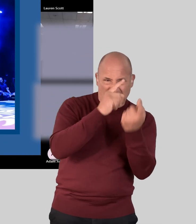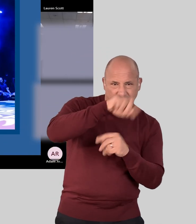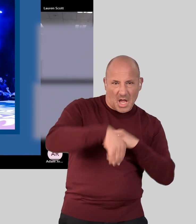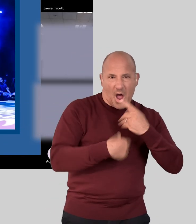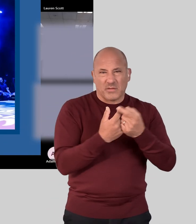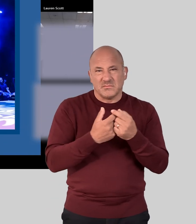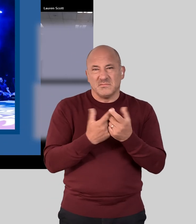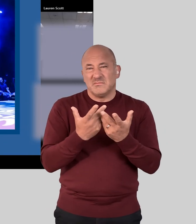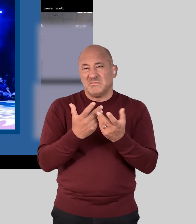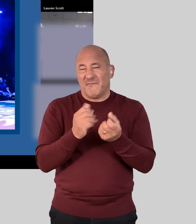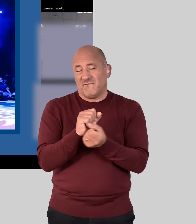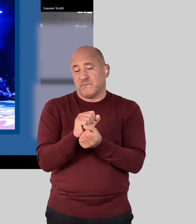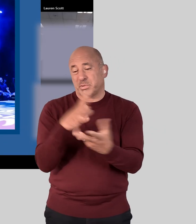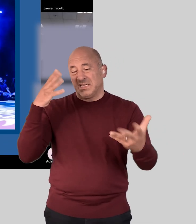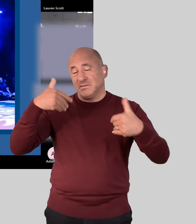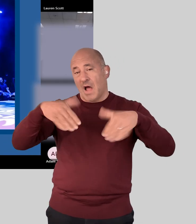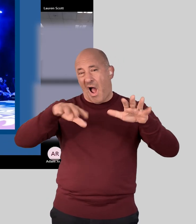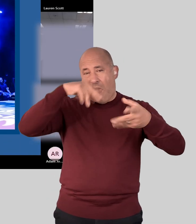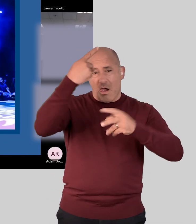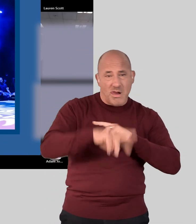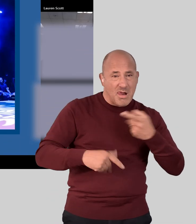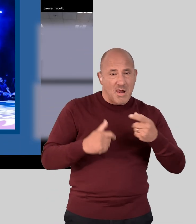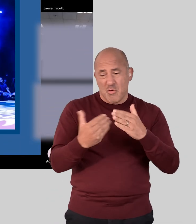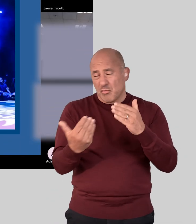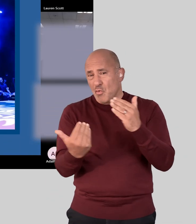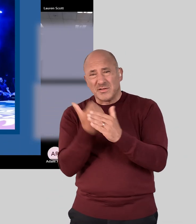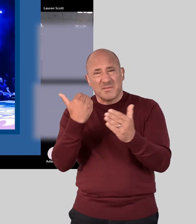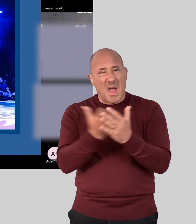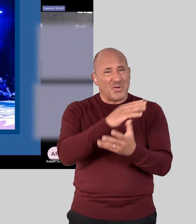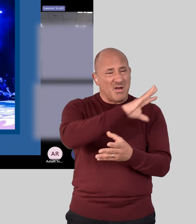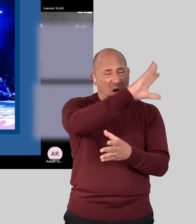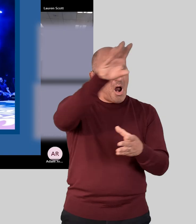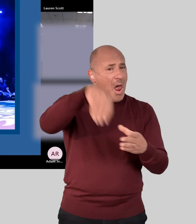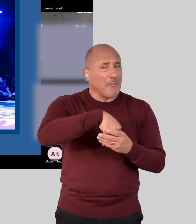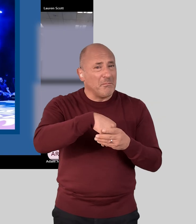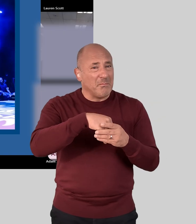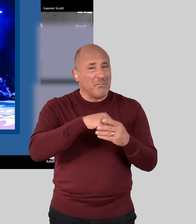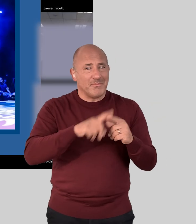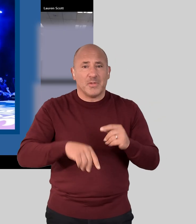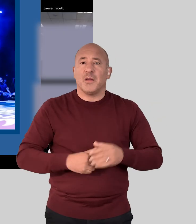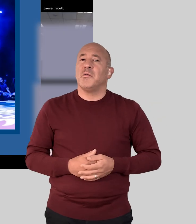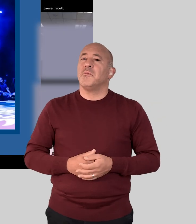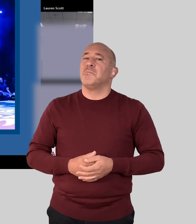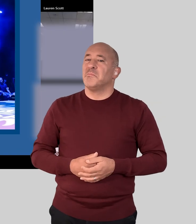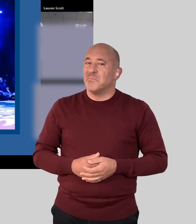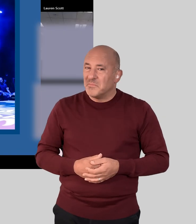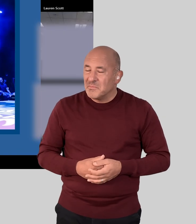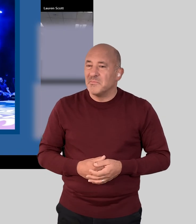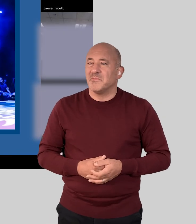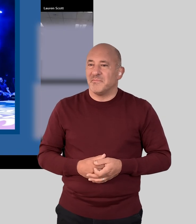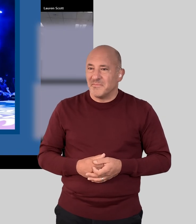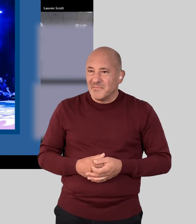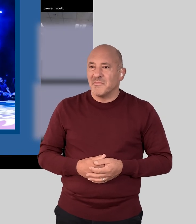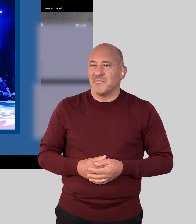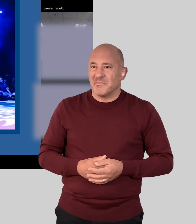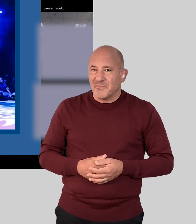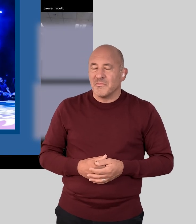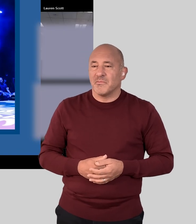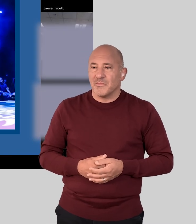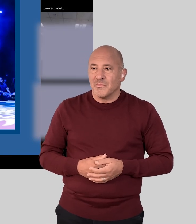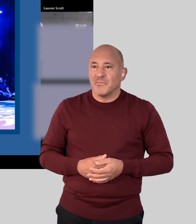styles: locking, popping, break dance, freestyle, contemporary, and hip hop as well.